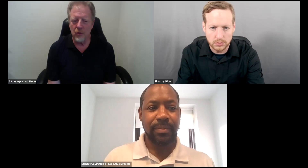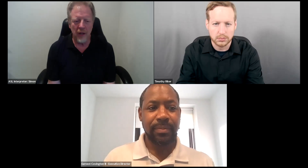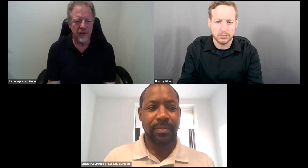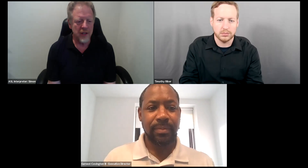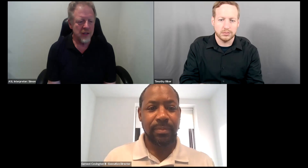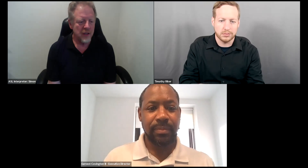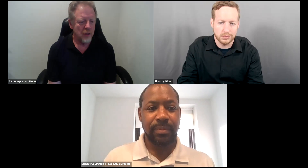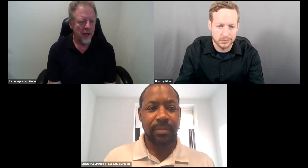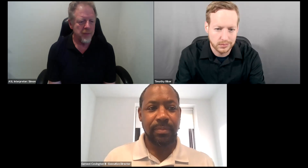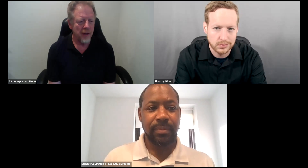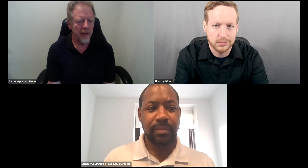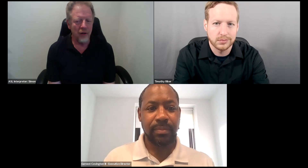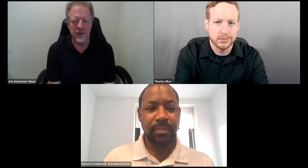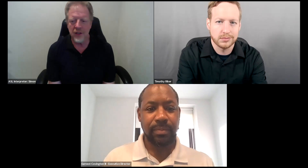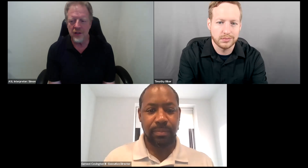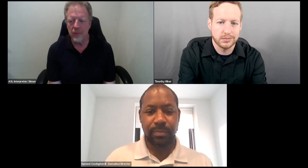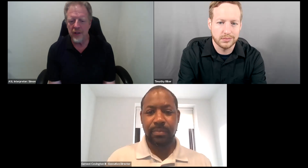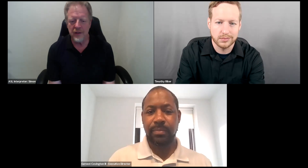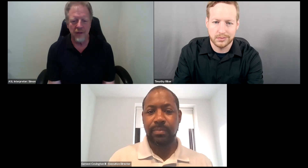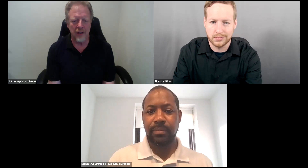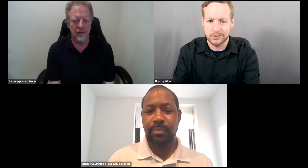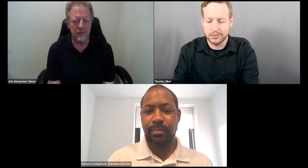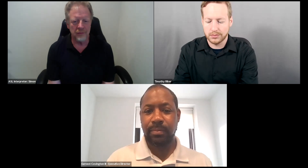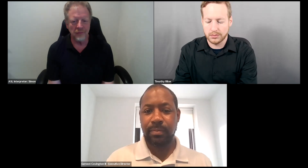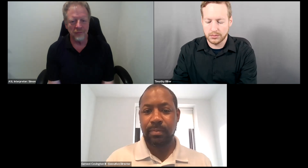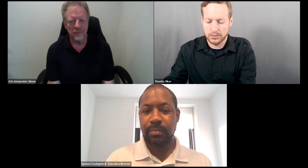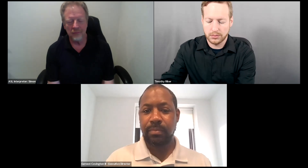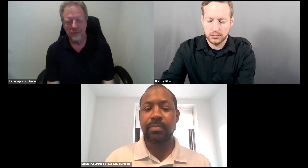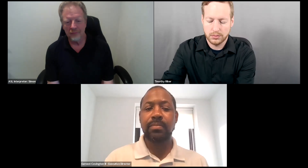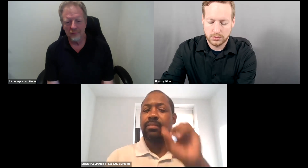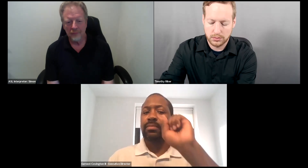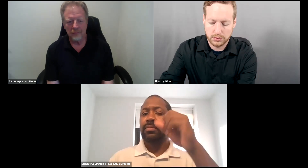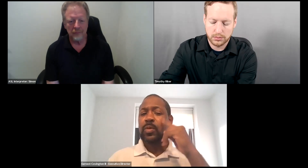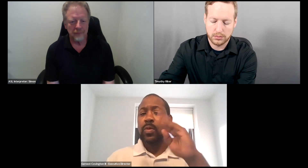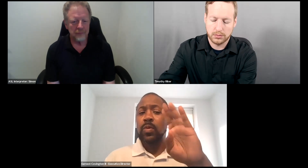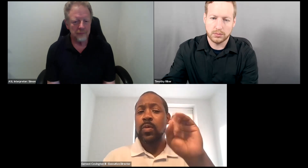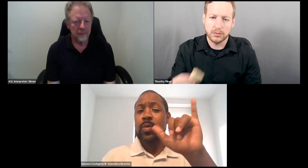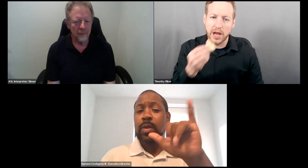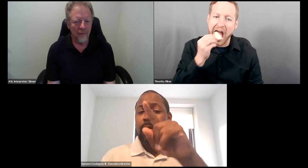that Ernest would like to say something. Do you mind spotlighting Ernest at this time, please? Thank you.